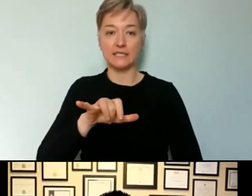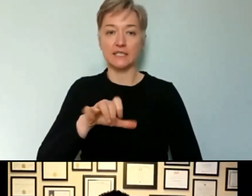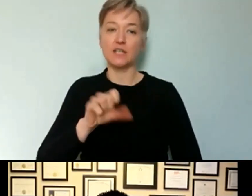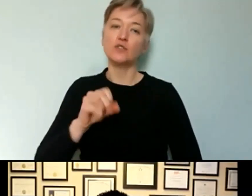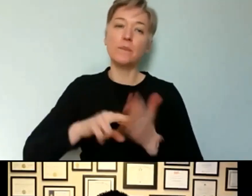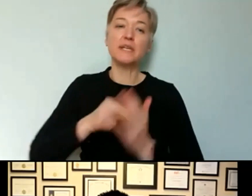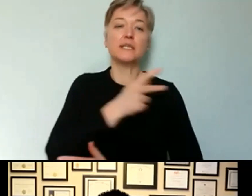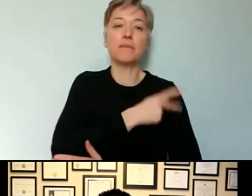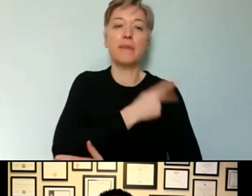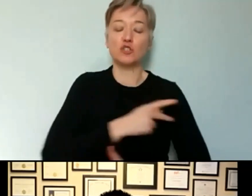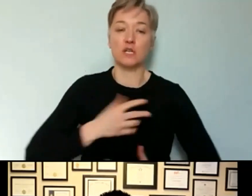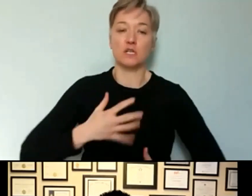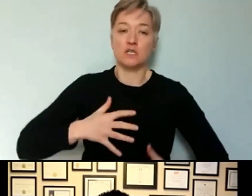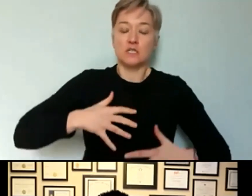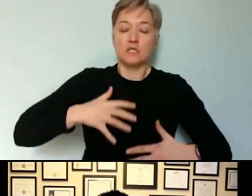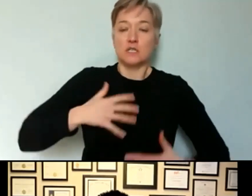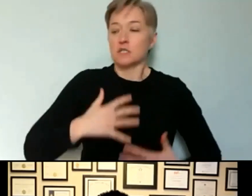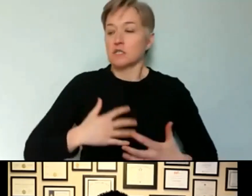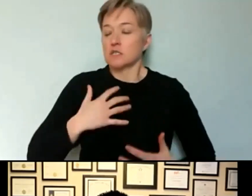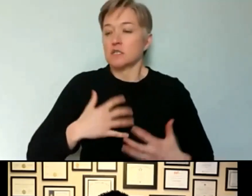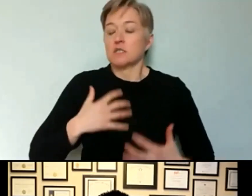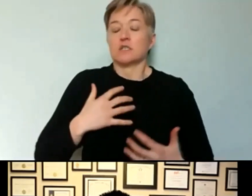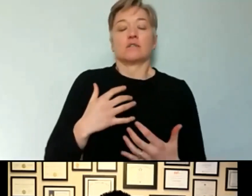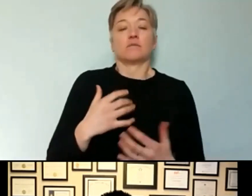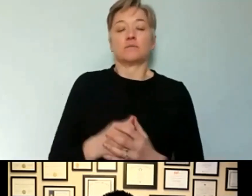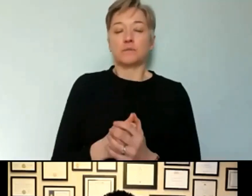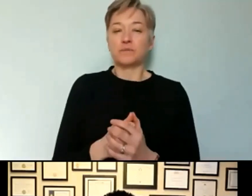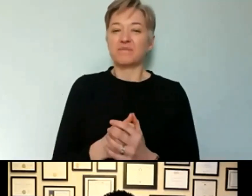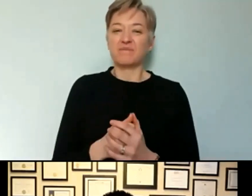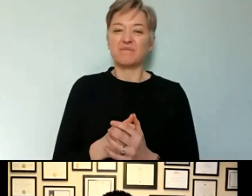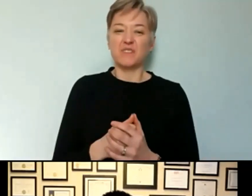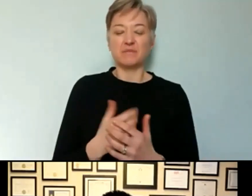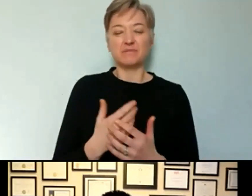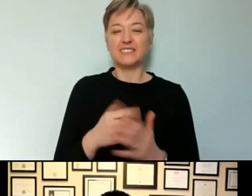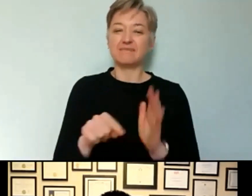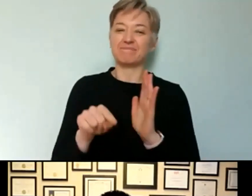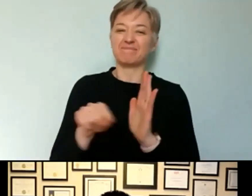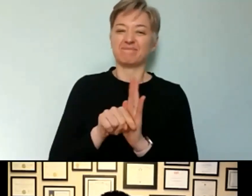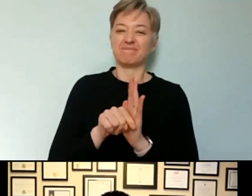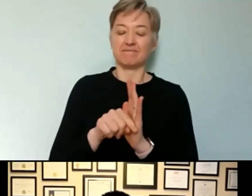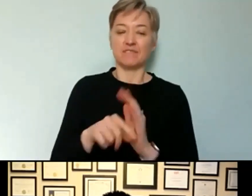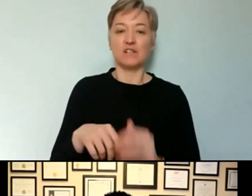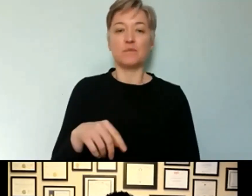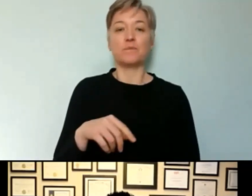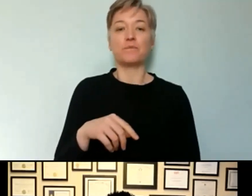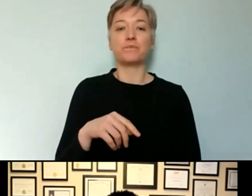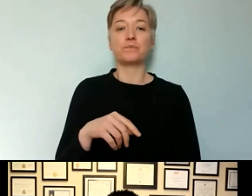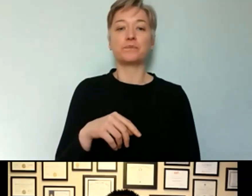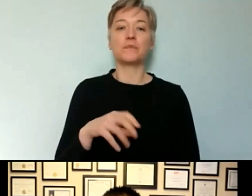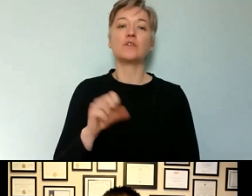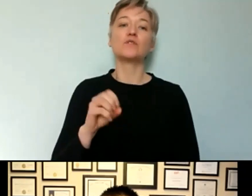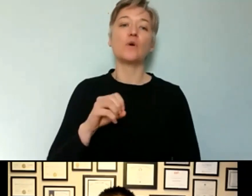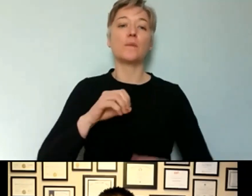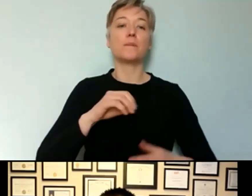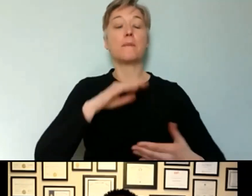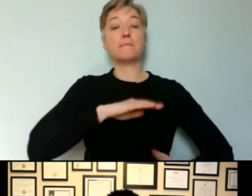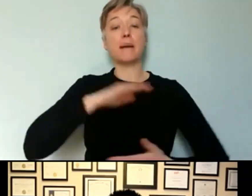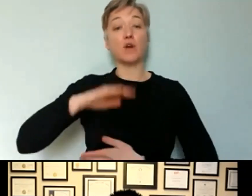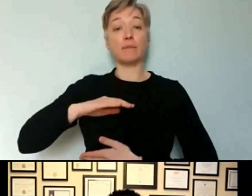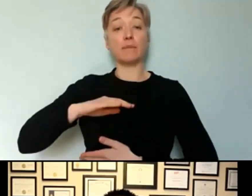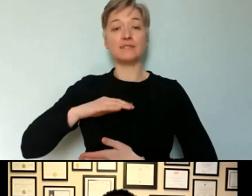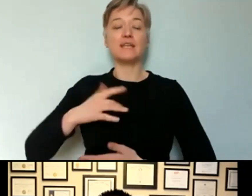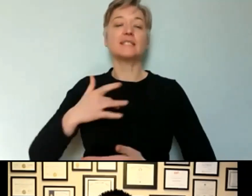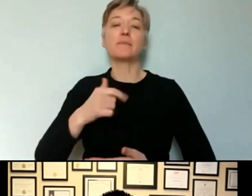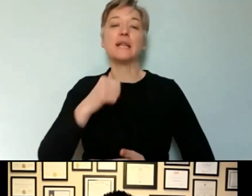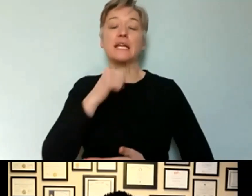anxiety and obviously the procedure and the side effects and all of the things associated with that. And so mammograms in general are not urgent.